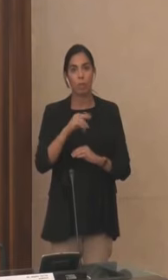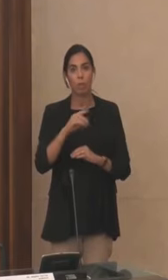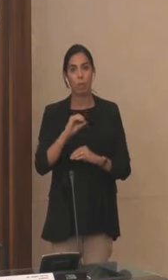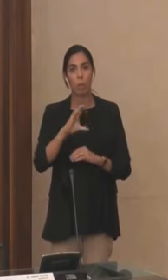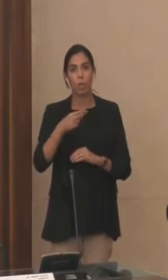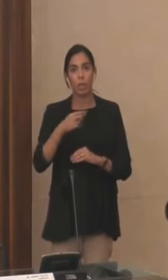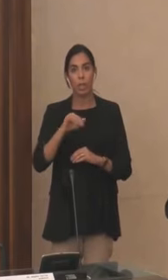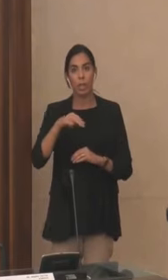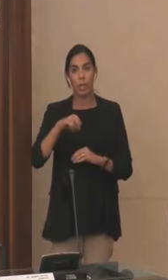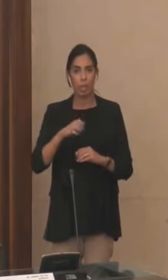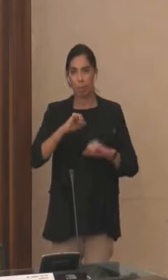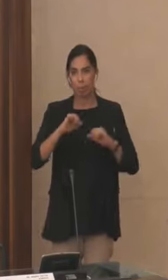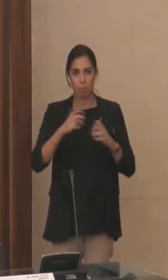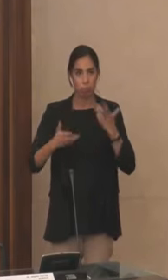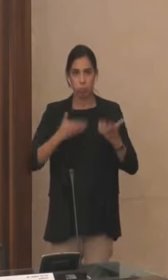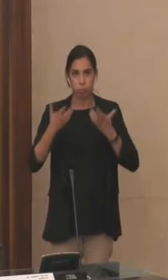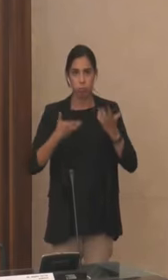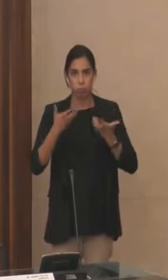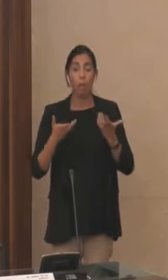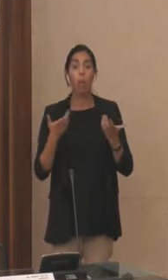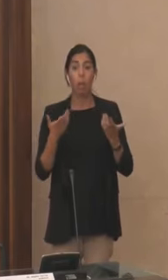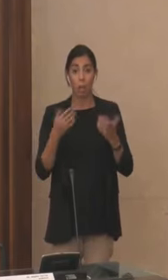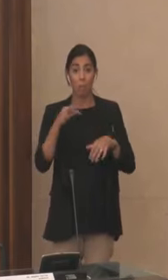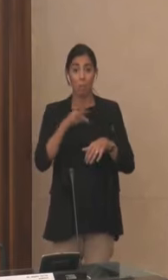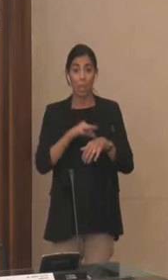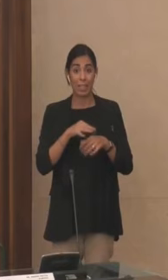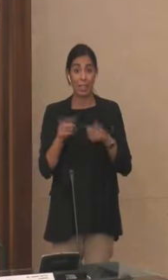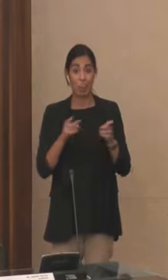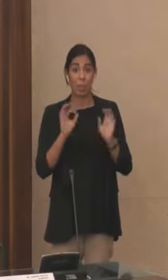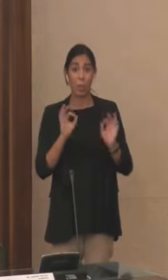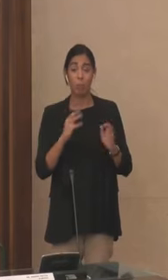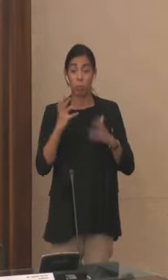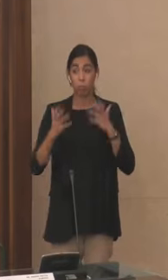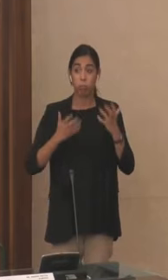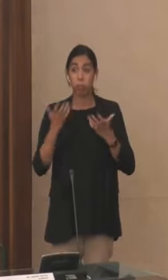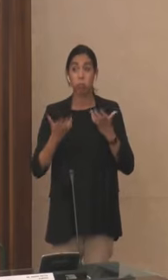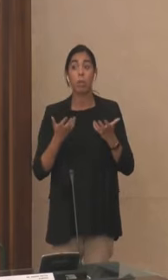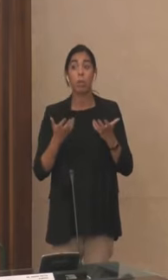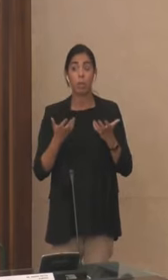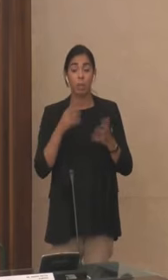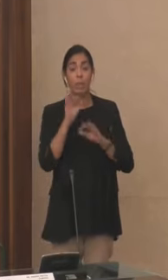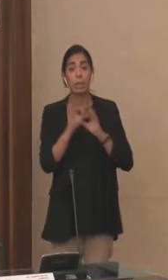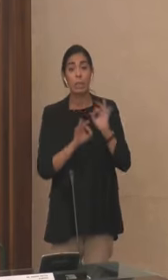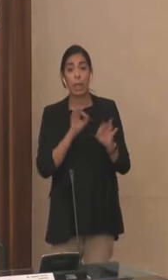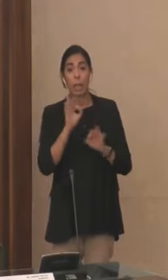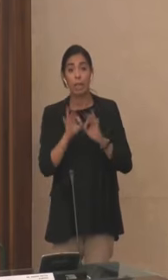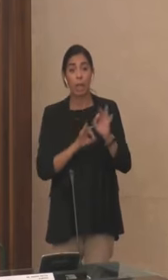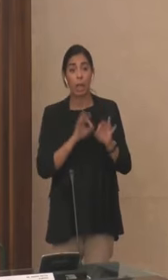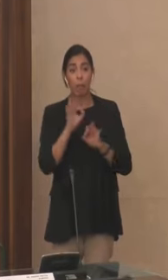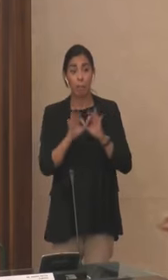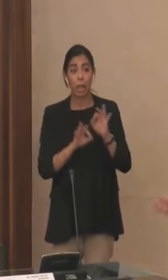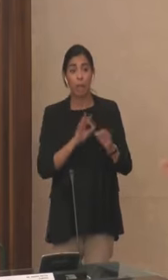is fight to death. It's different. As we said in